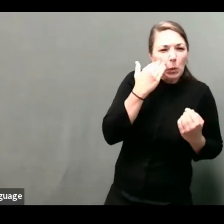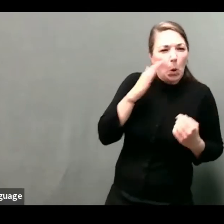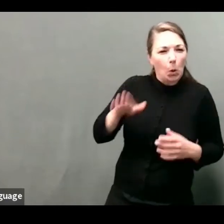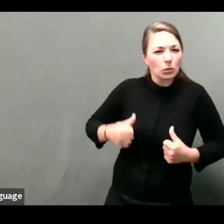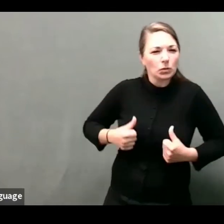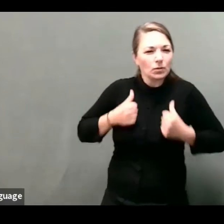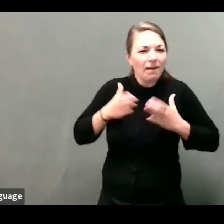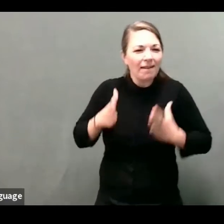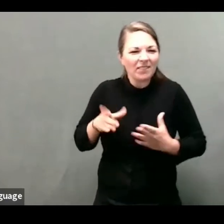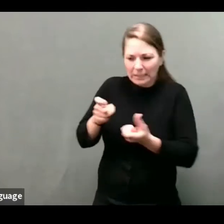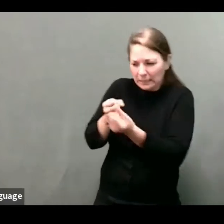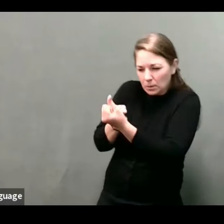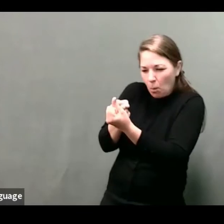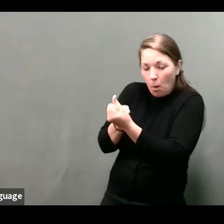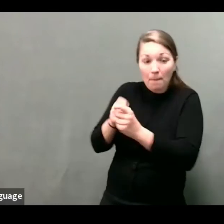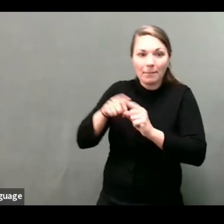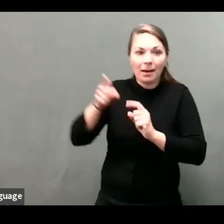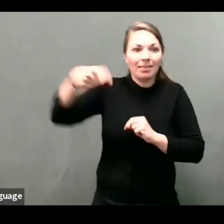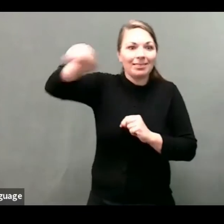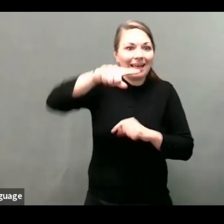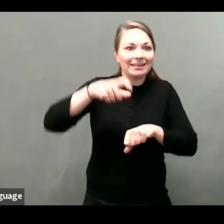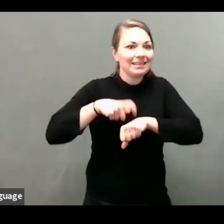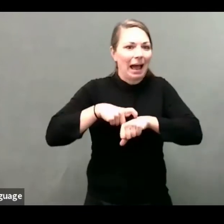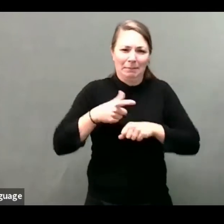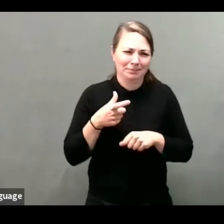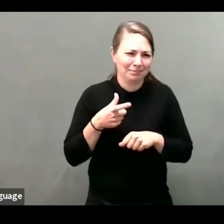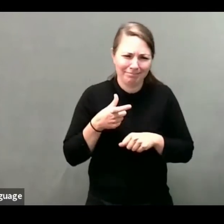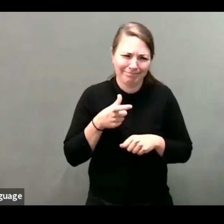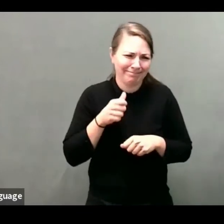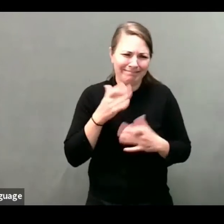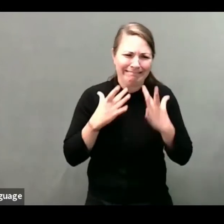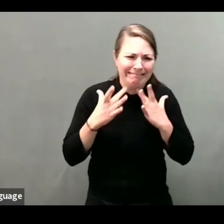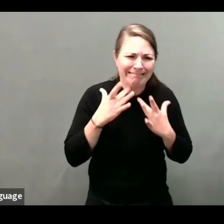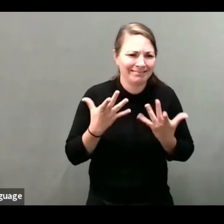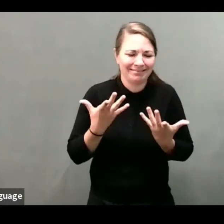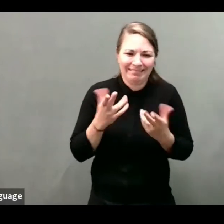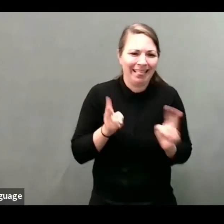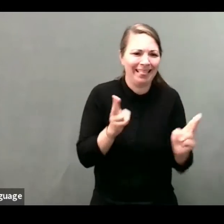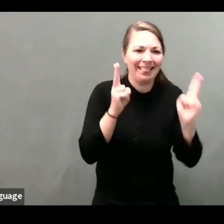it. So it's our job to really do that and to really just stay centered on that.